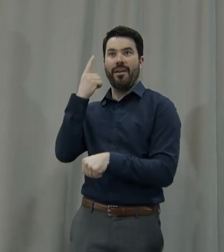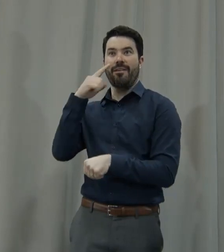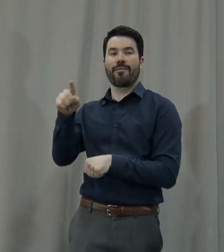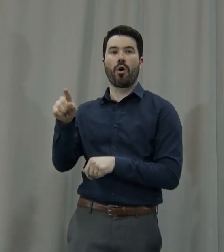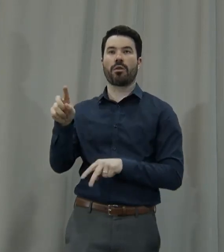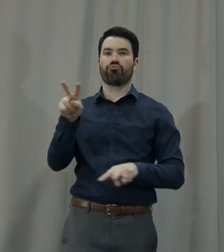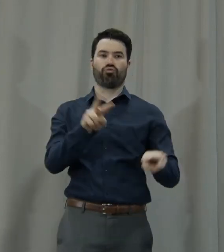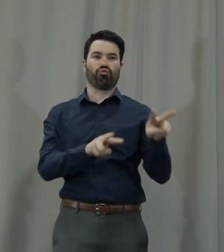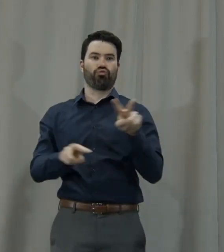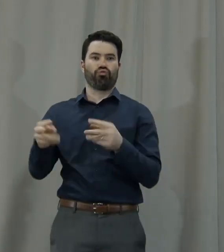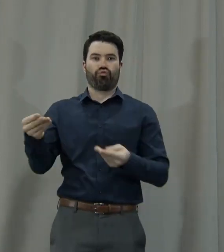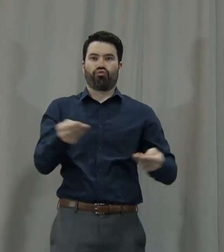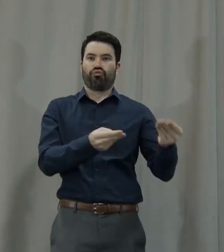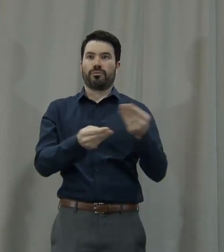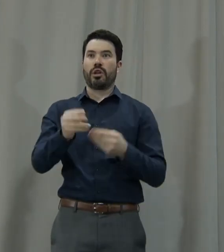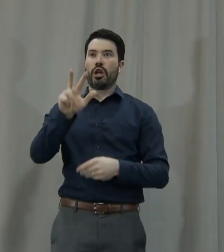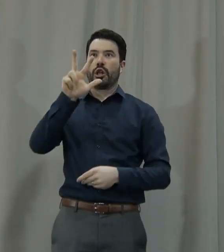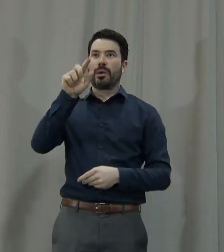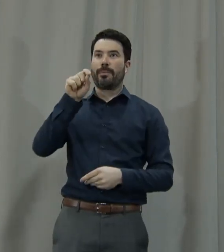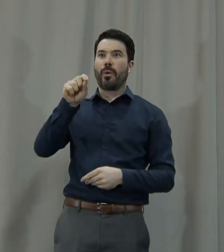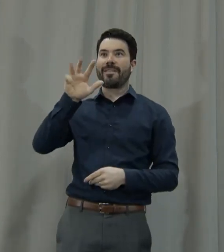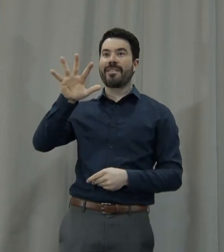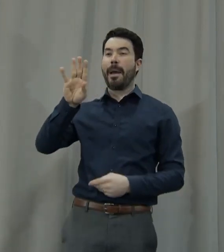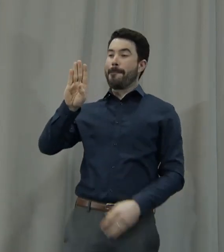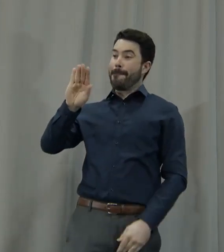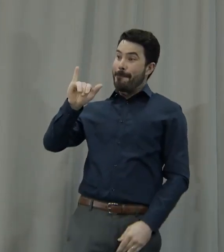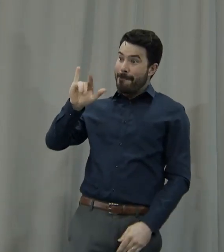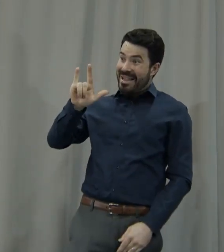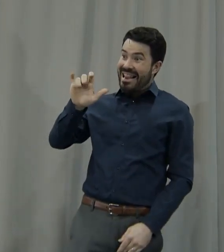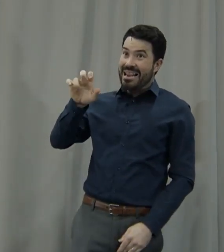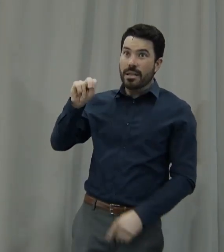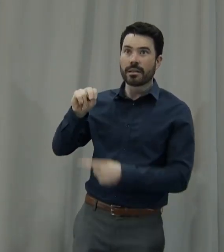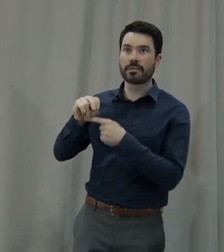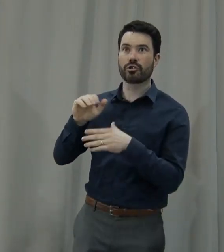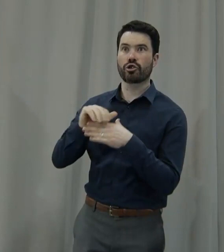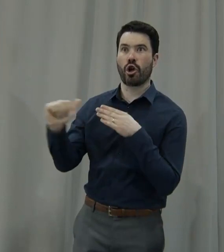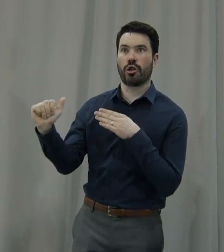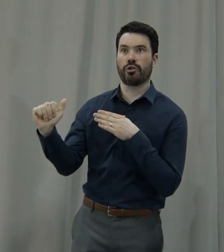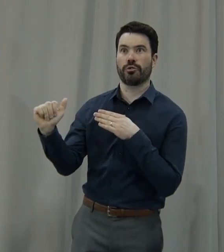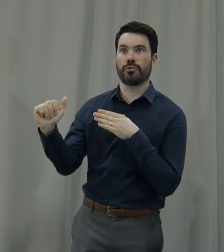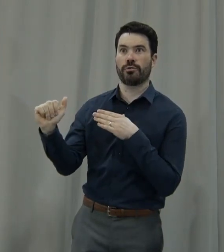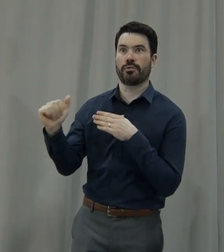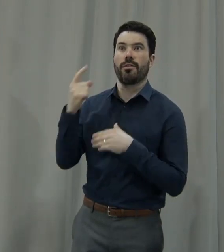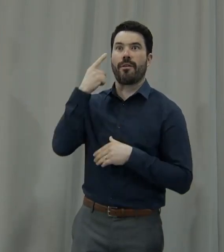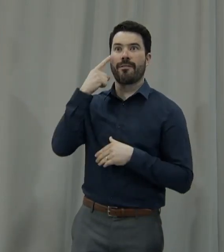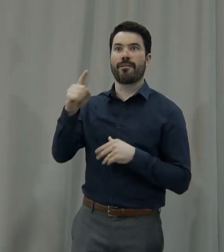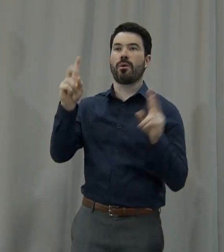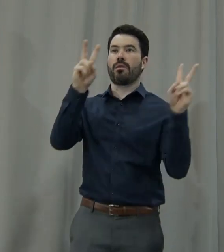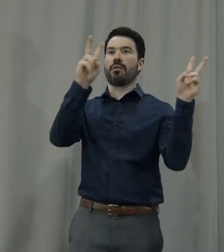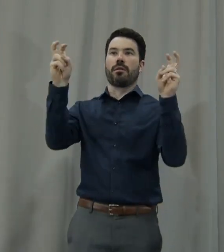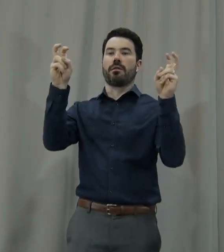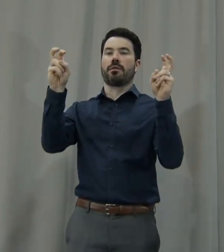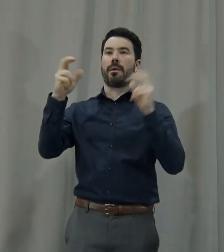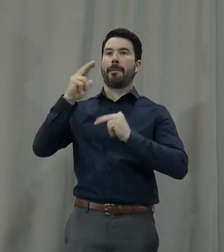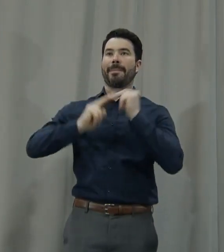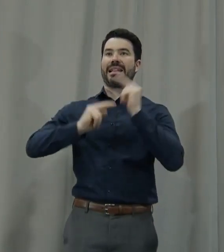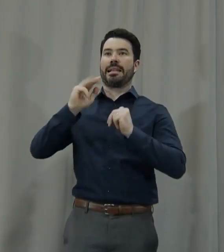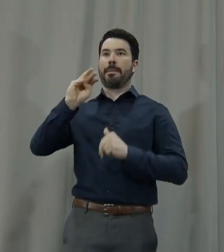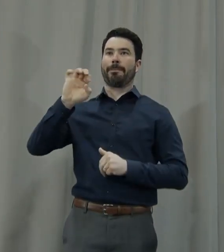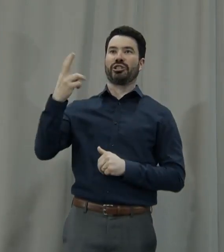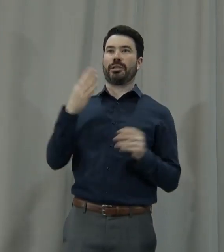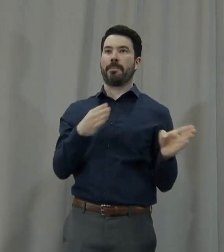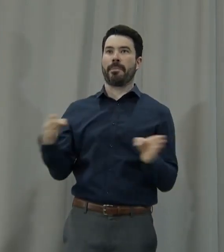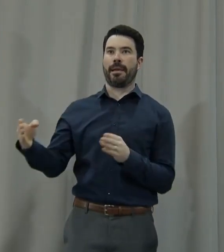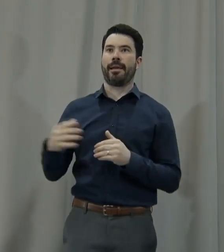$3.5 billion as part of our Rebuilding Michigan plan. And so